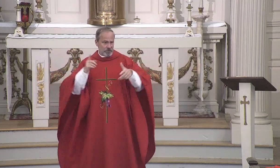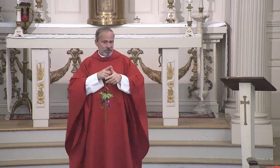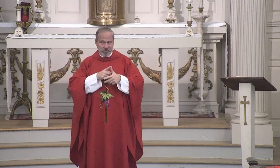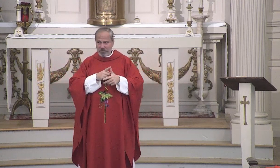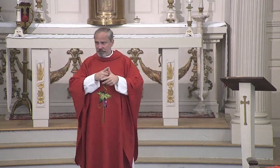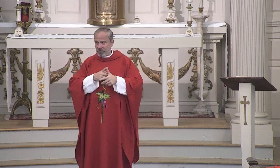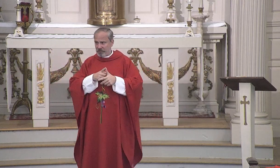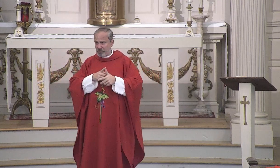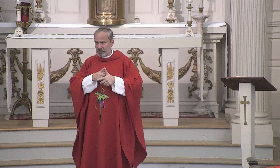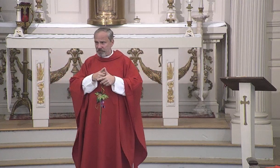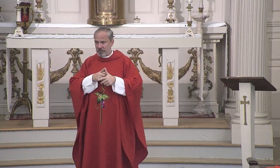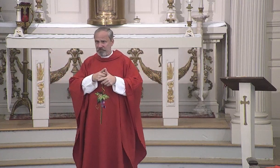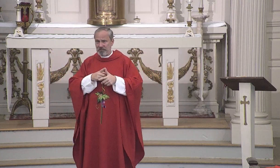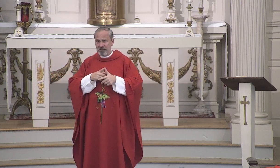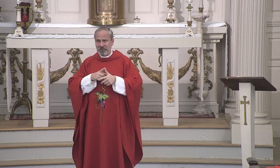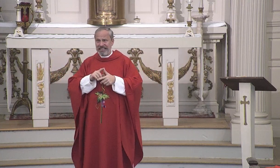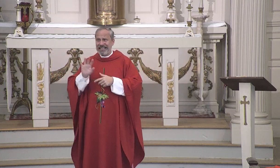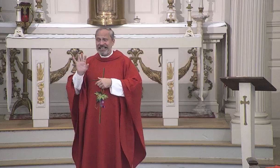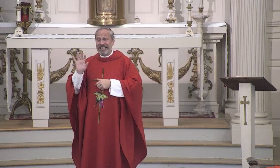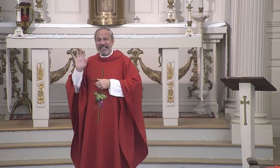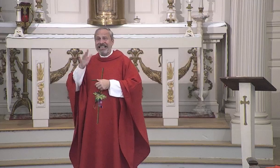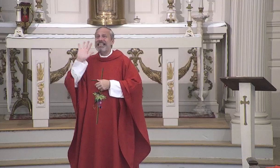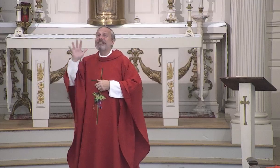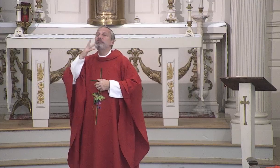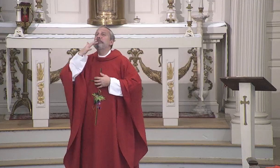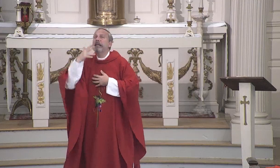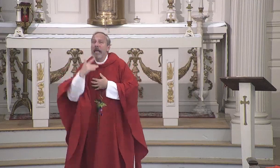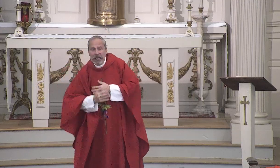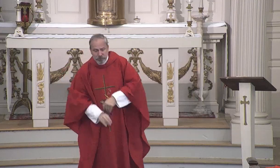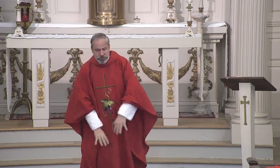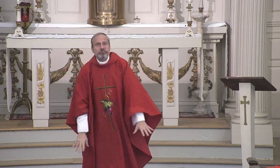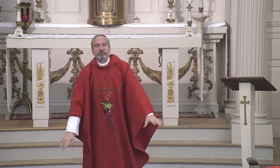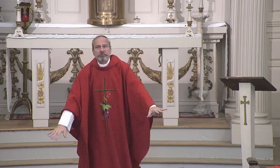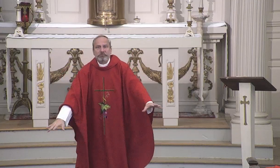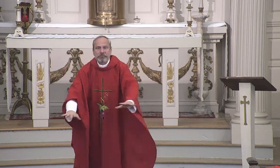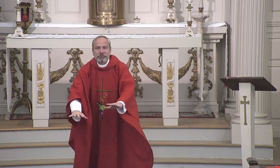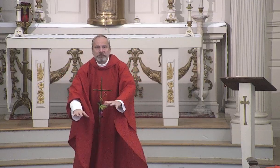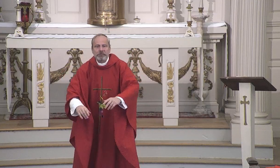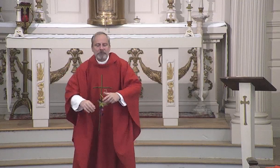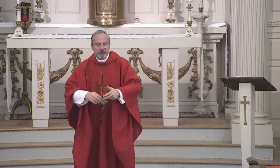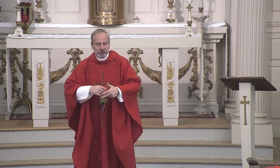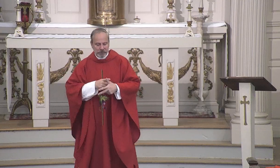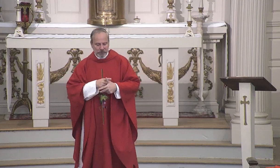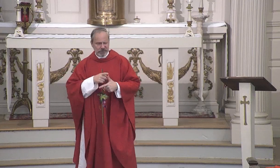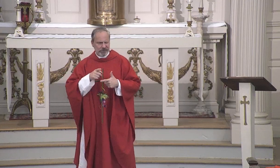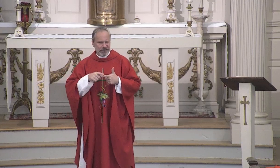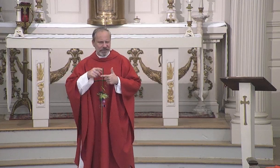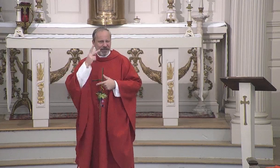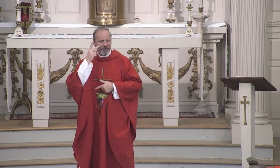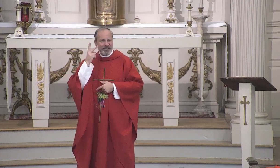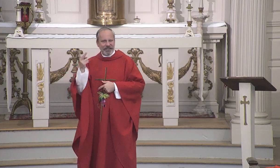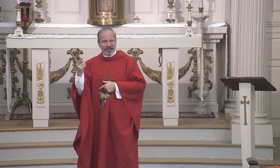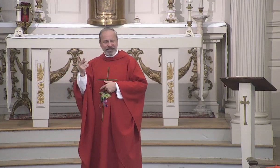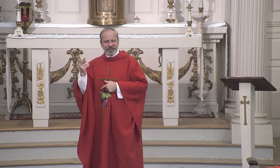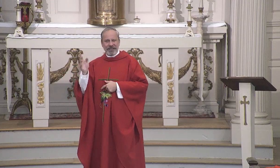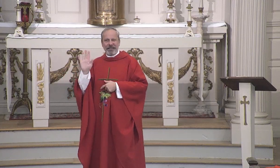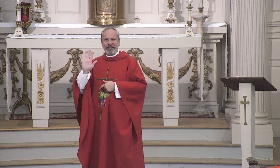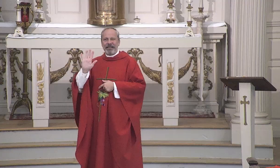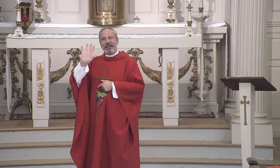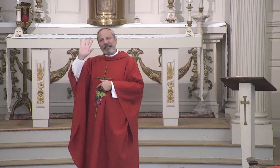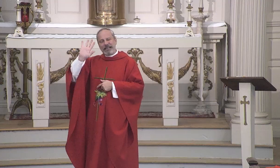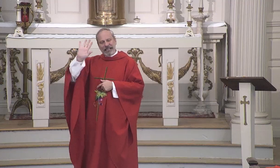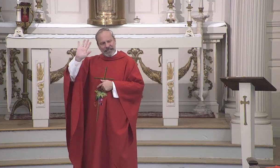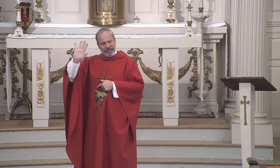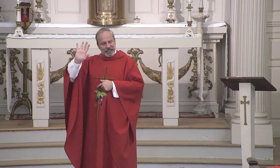huge sacrifice that sometimes we may not recognize. He shed his blood.